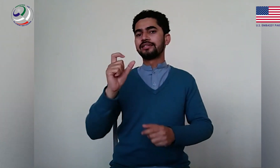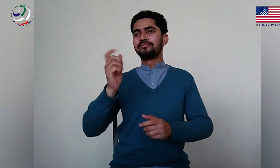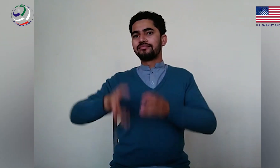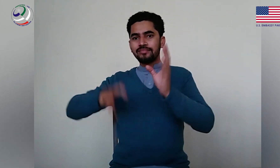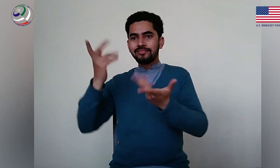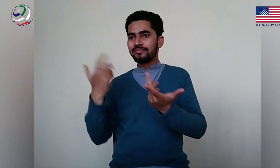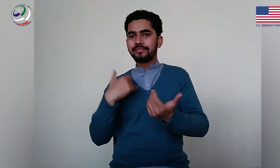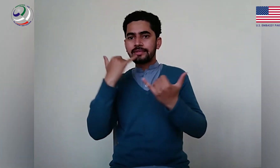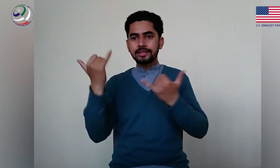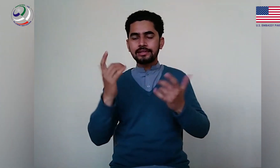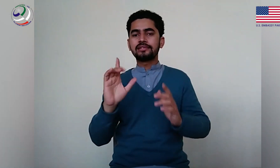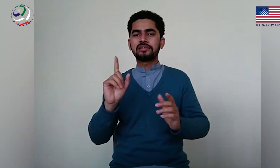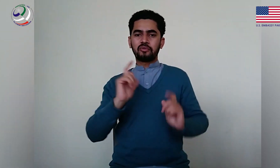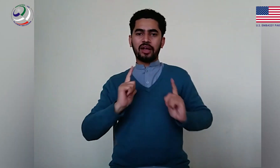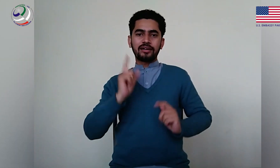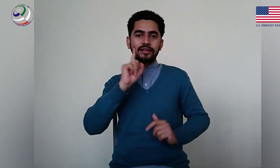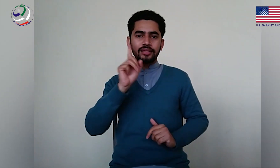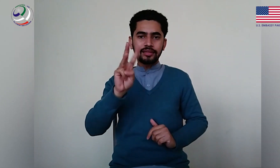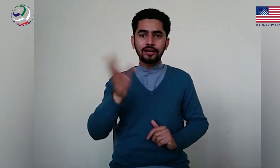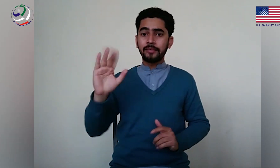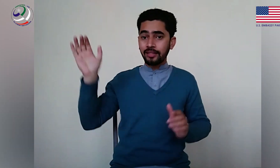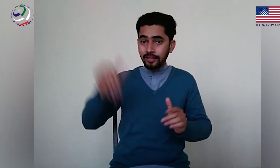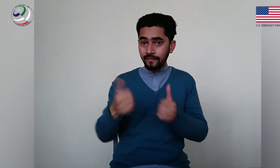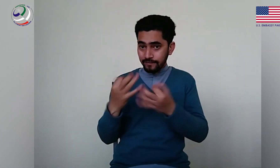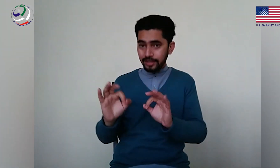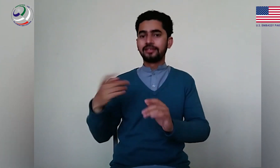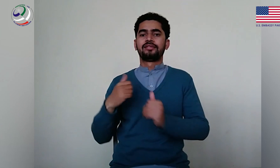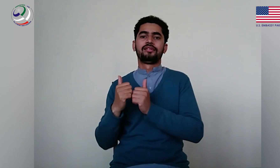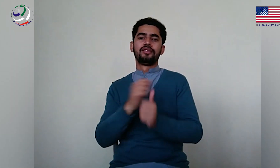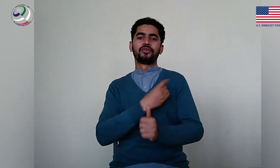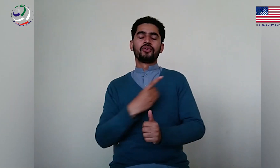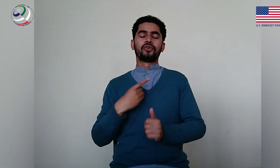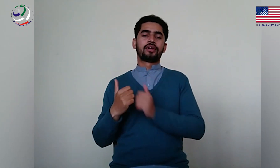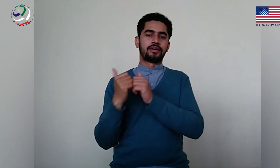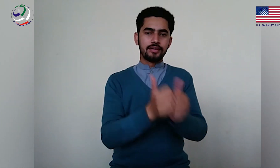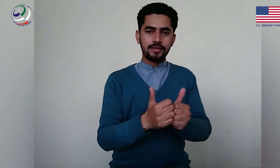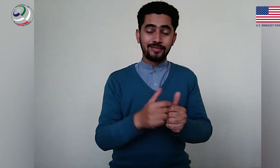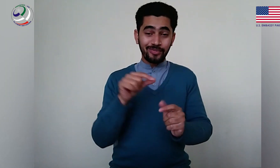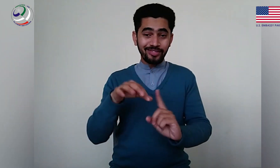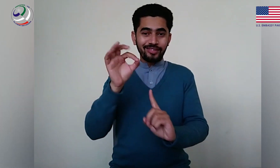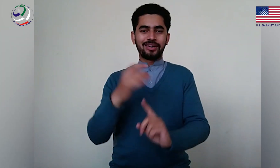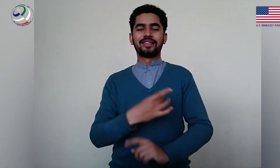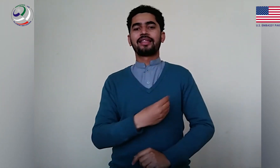is busy or my cousin has to go somewhere. I have to wait for them when they're free so I can go with them to the